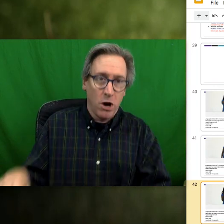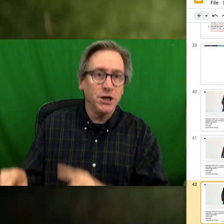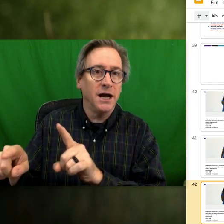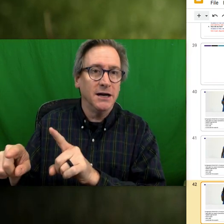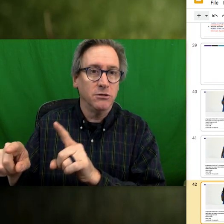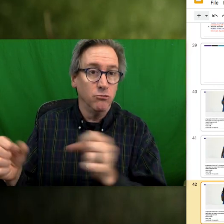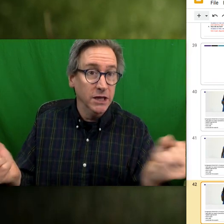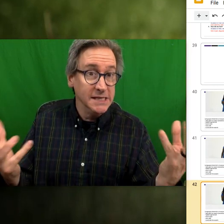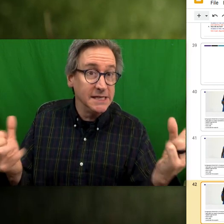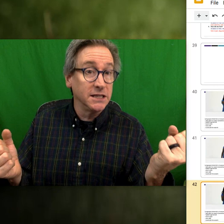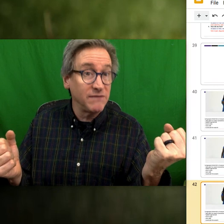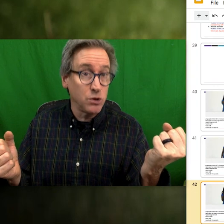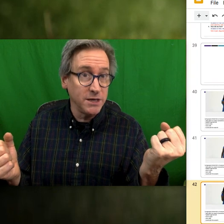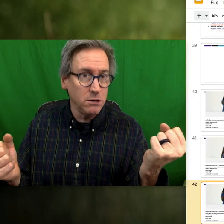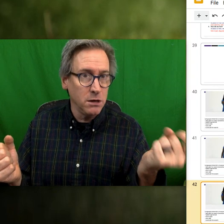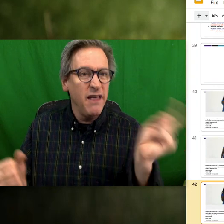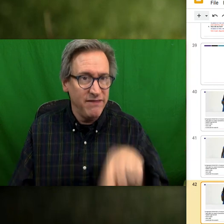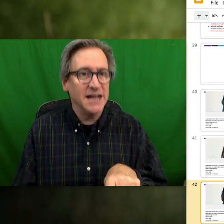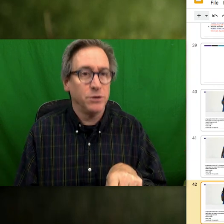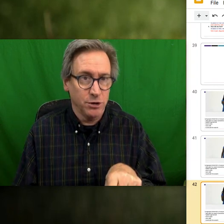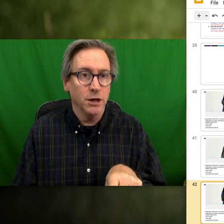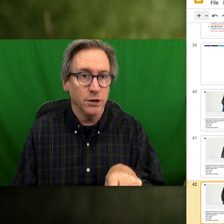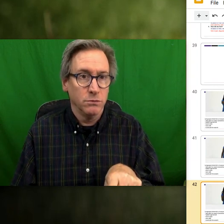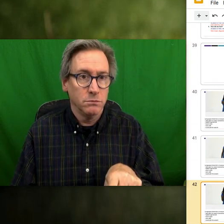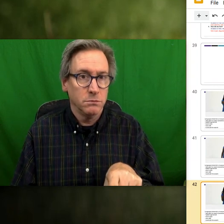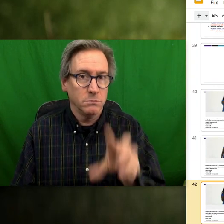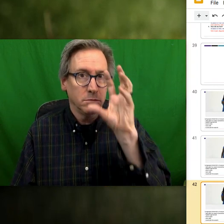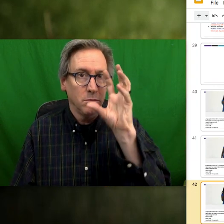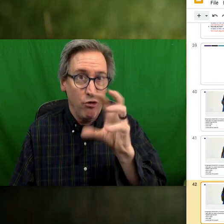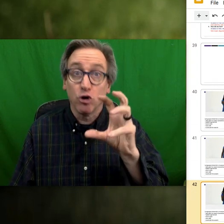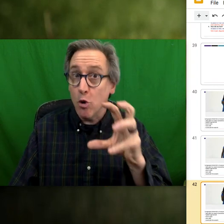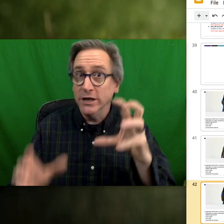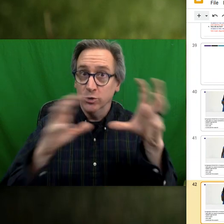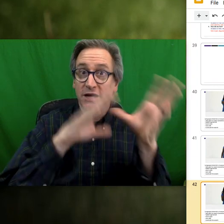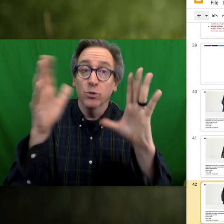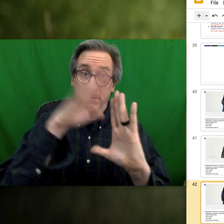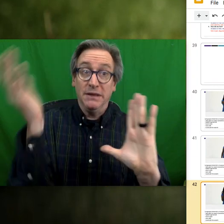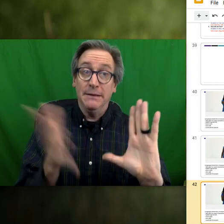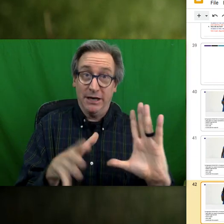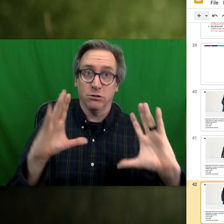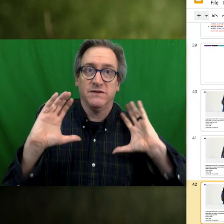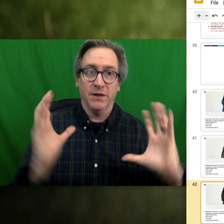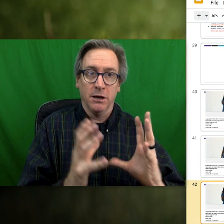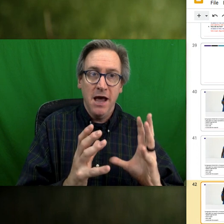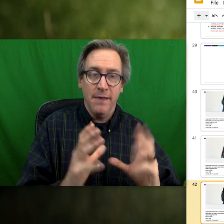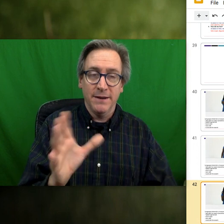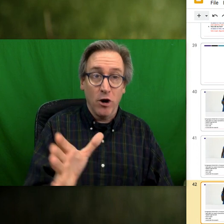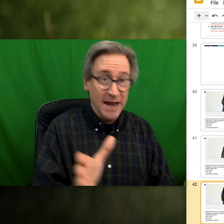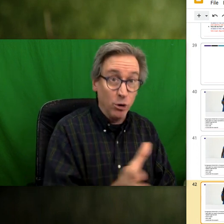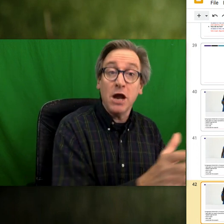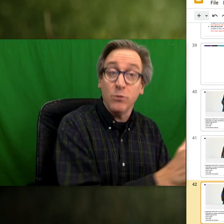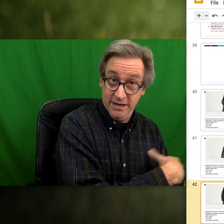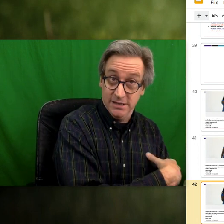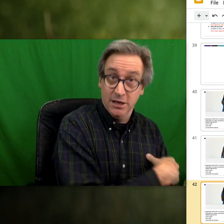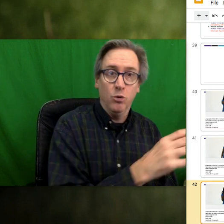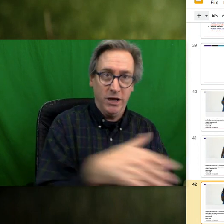you're watching a really skilled deaf storyteller, that's what they're going to do. They're going to give you a complete picture of something. And then they go, okay, now